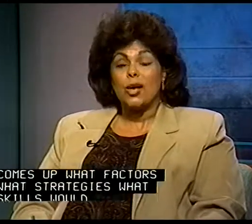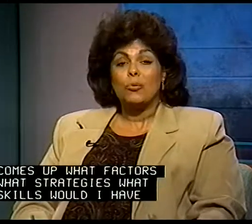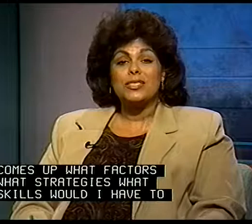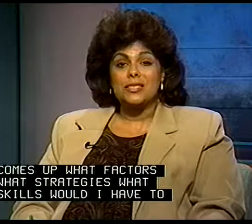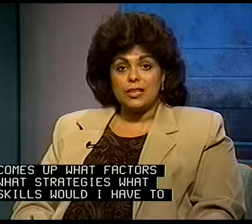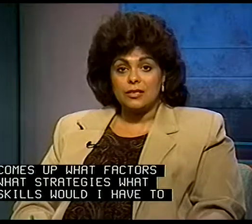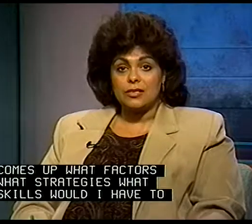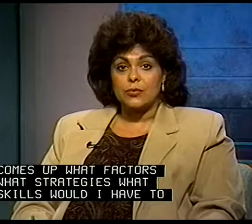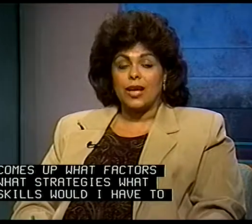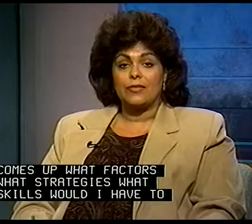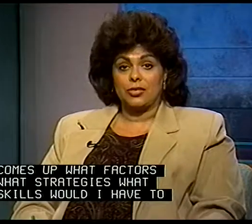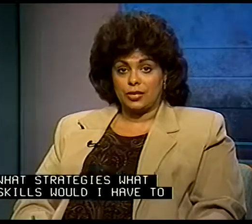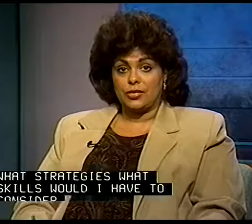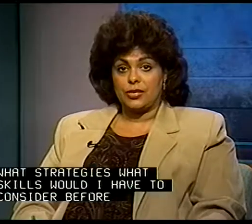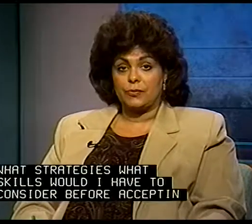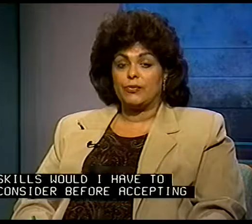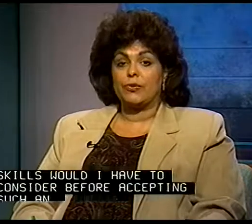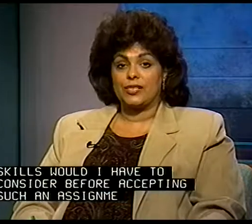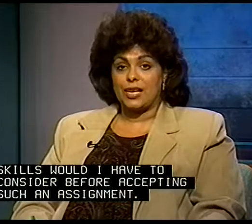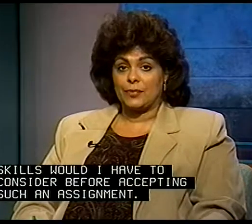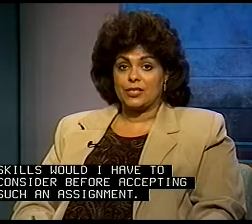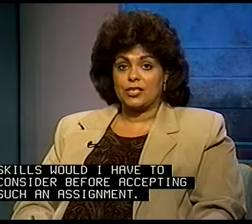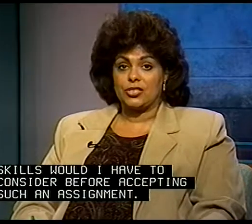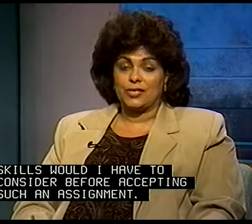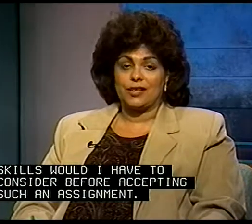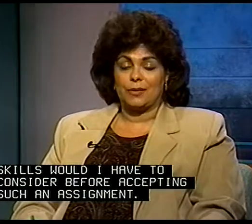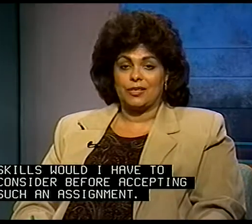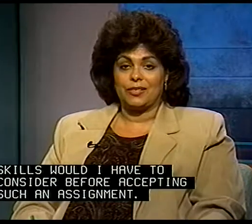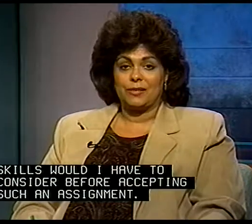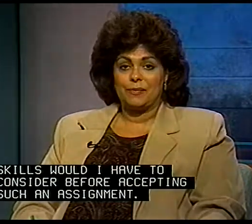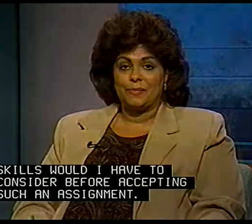what skills would I have to consider before accepting such an assignment?